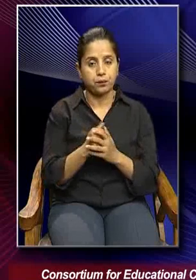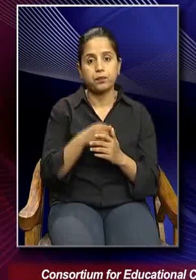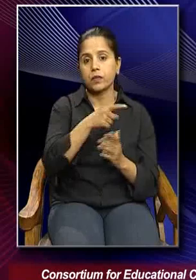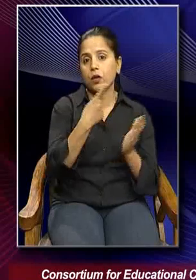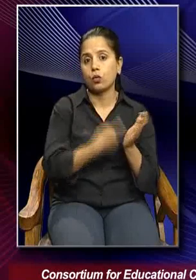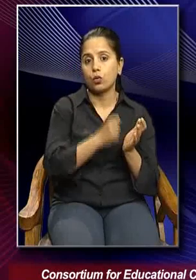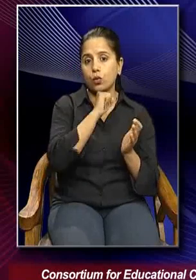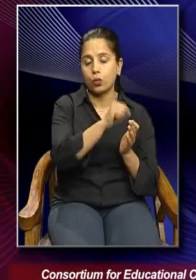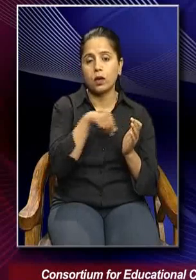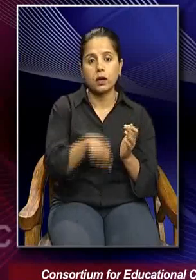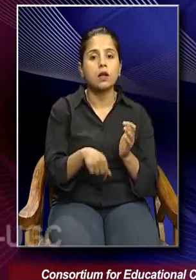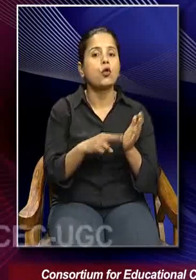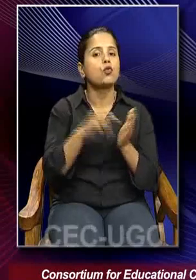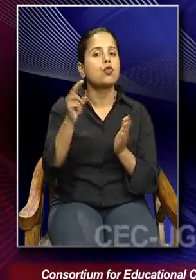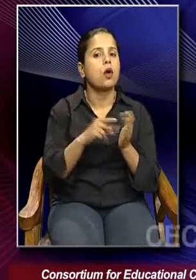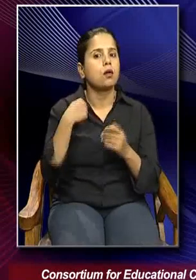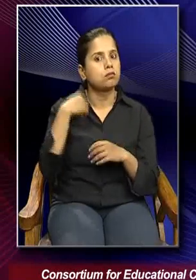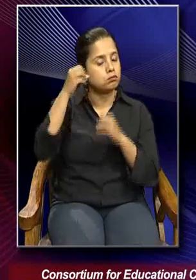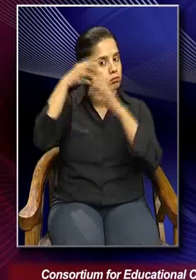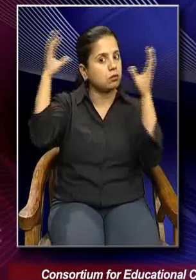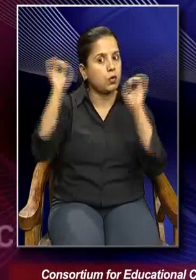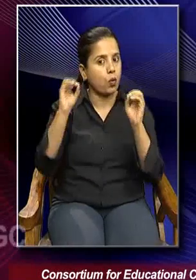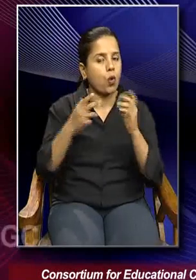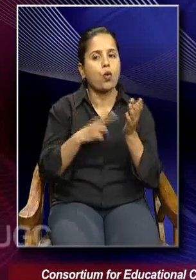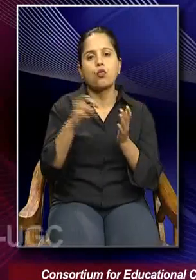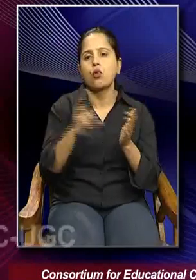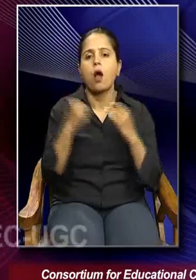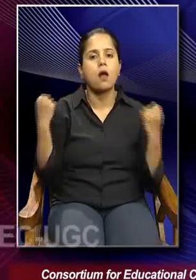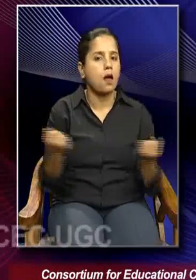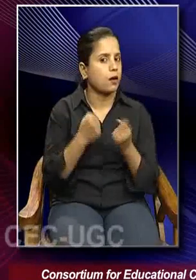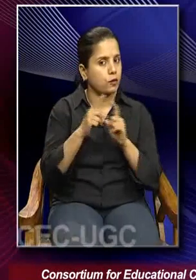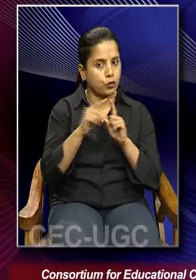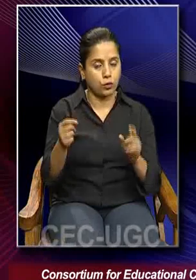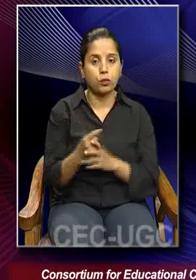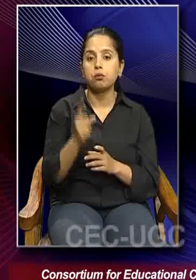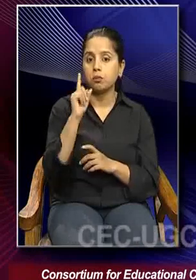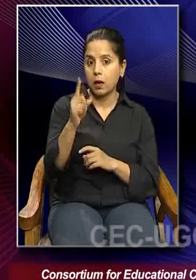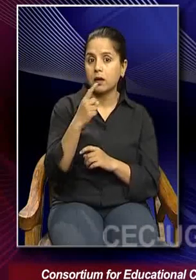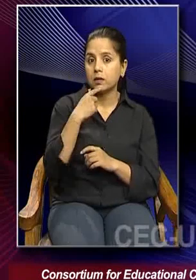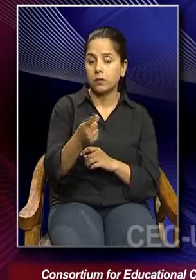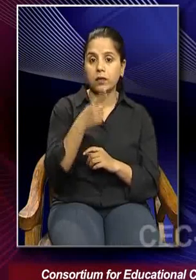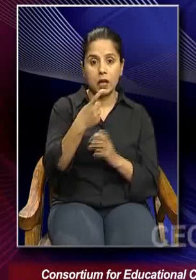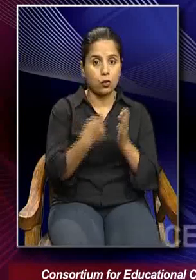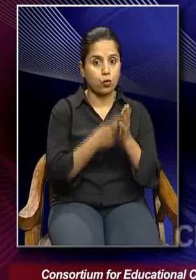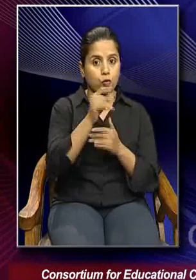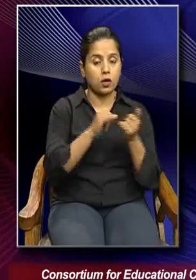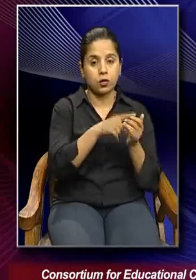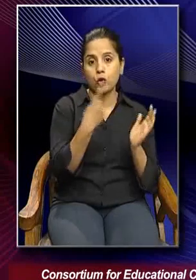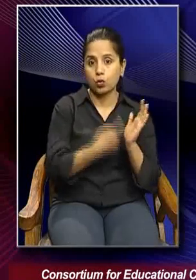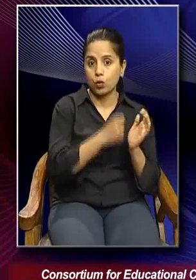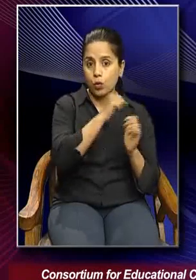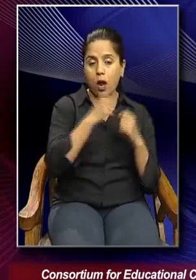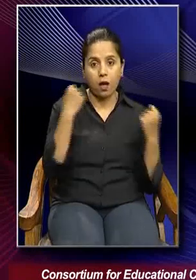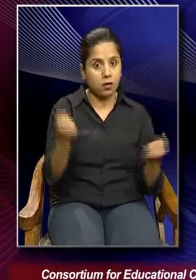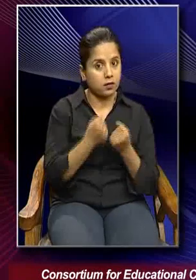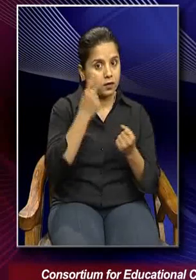of non-manifestation and non-activity. But when Rajas, the principle of